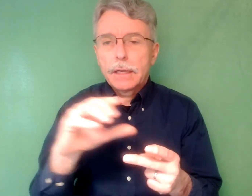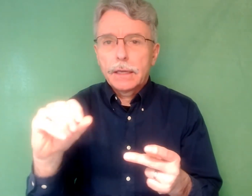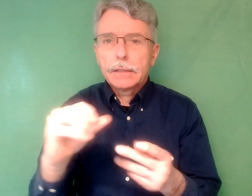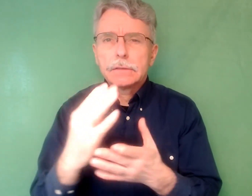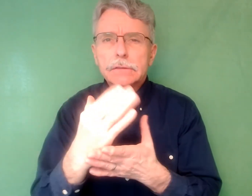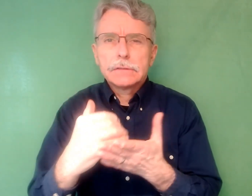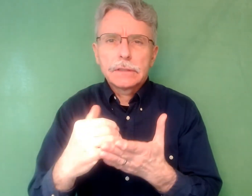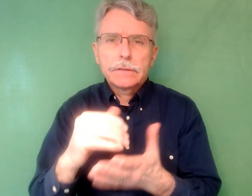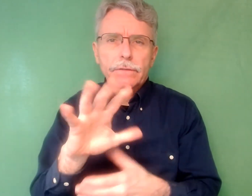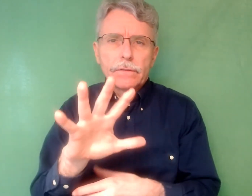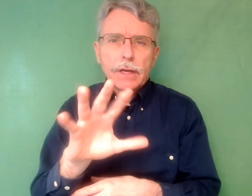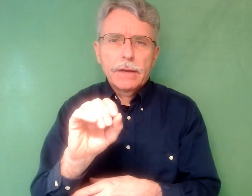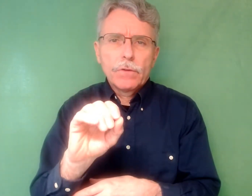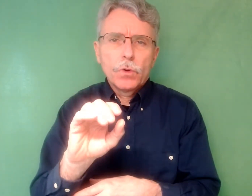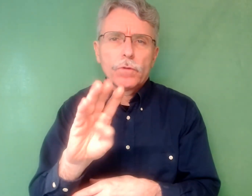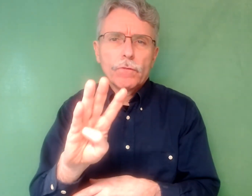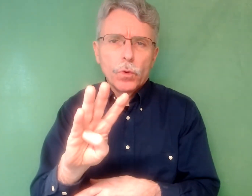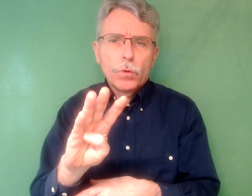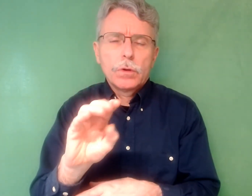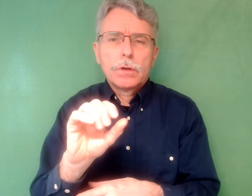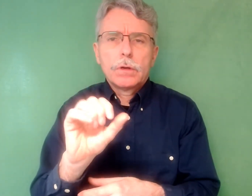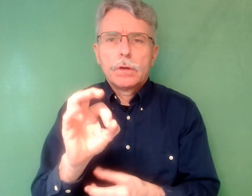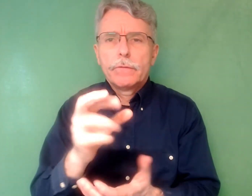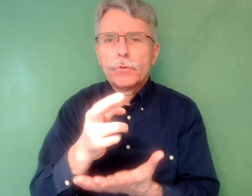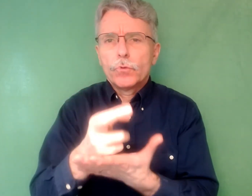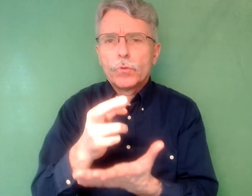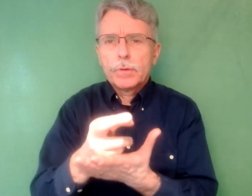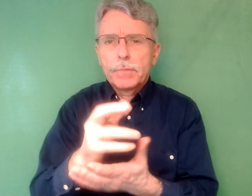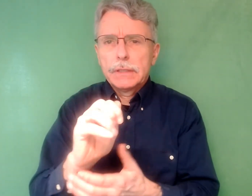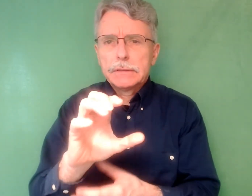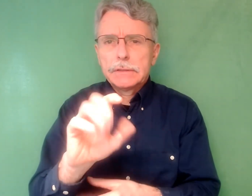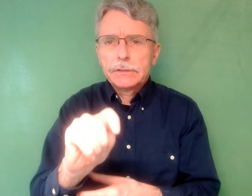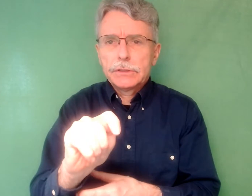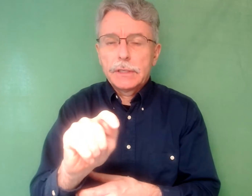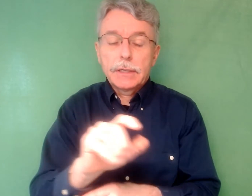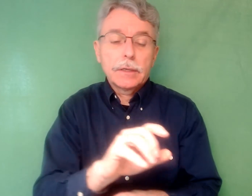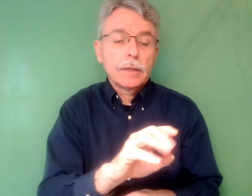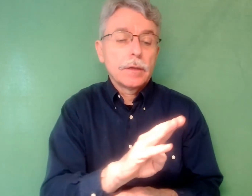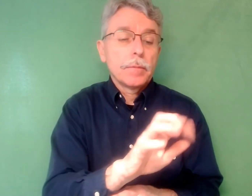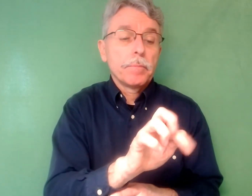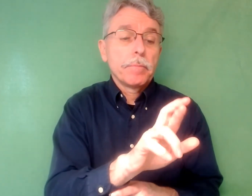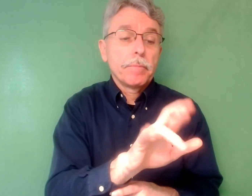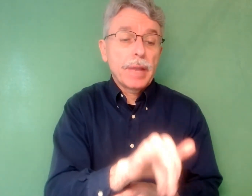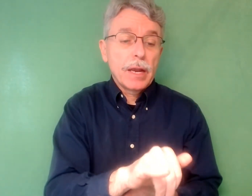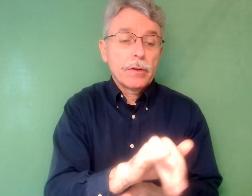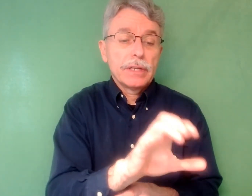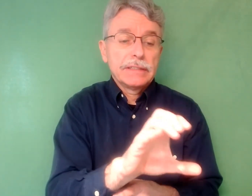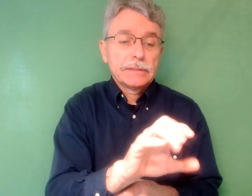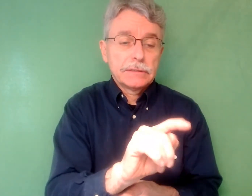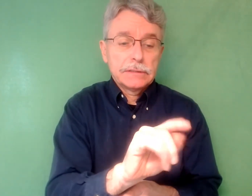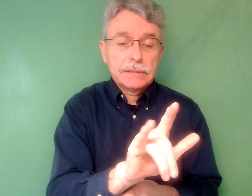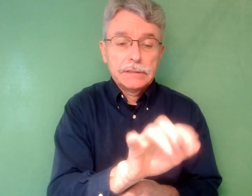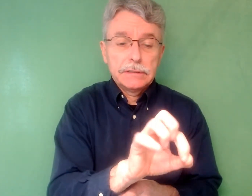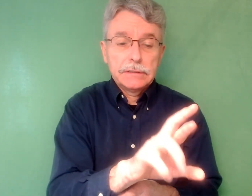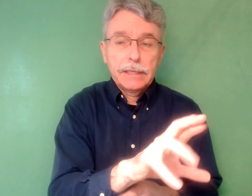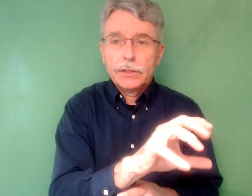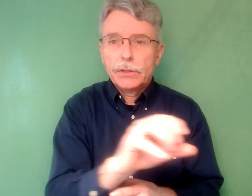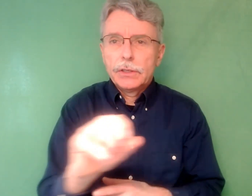Weisberg. Barry Taylor and Rachel Weisberg are the authors of this chapter, which focuses on the legal